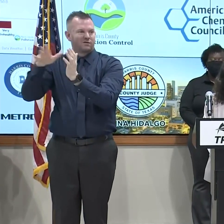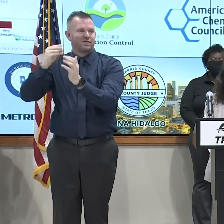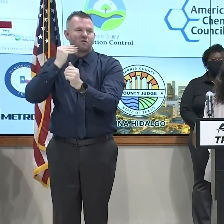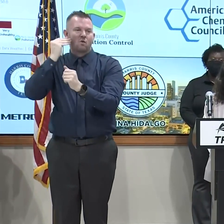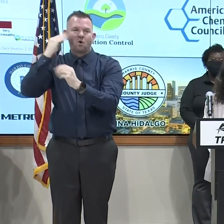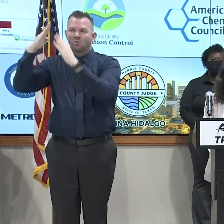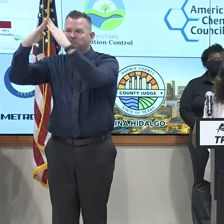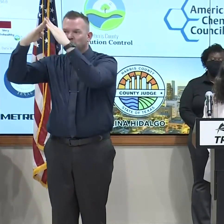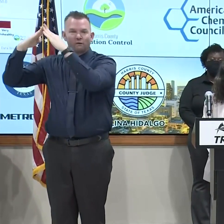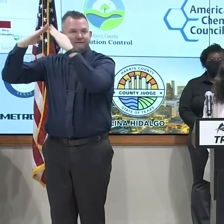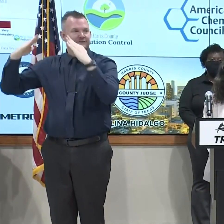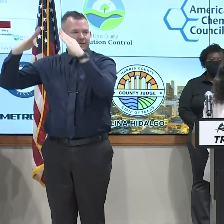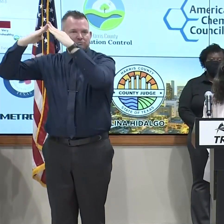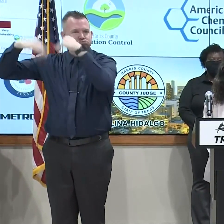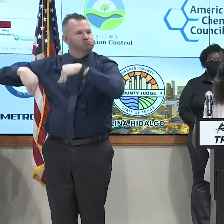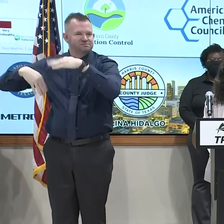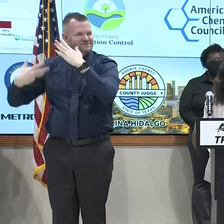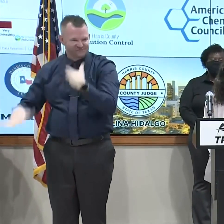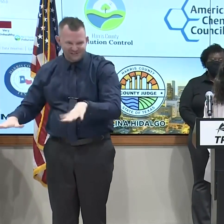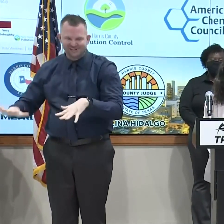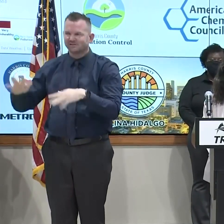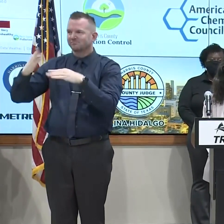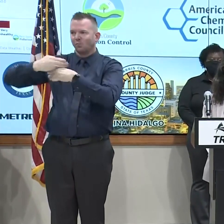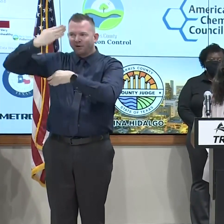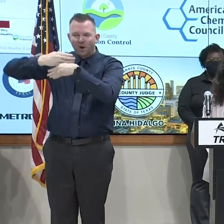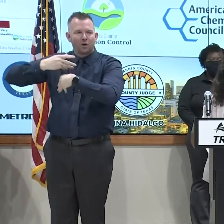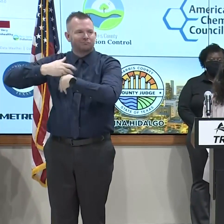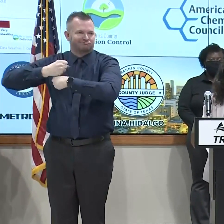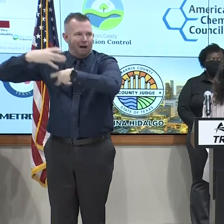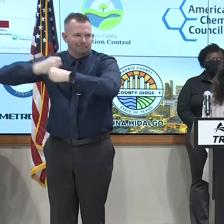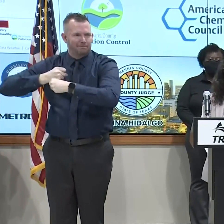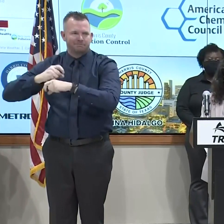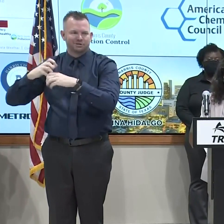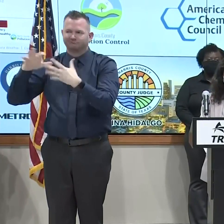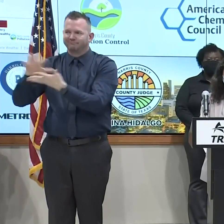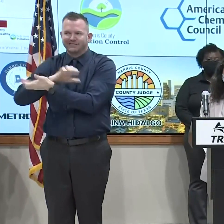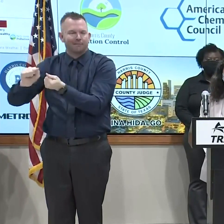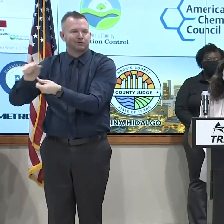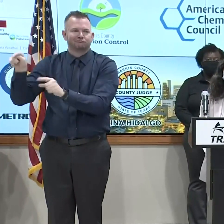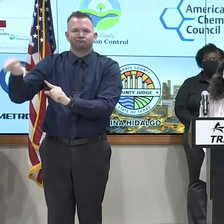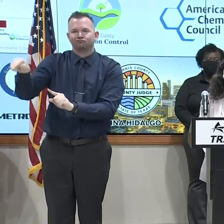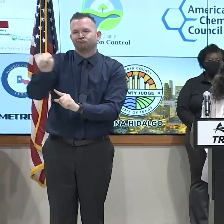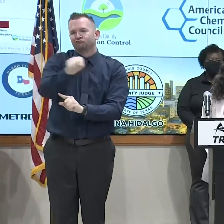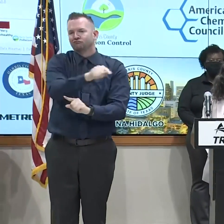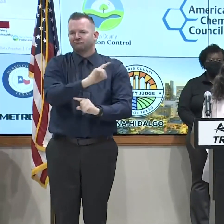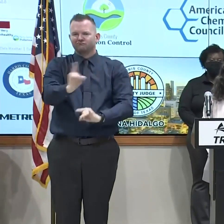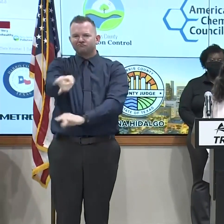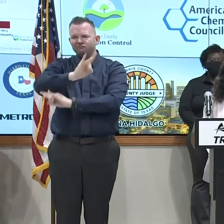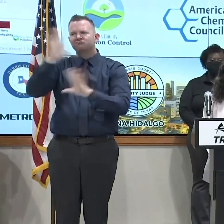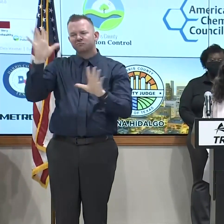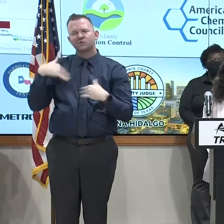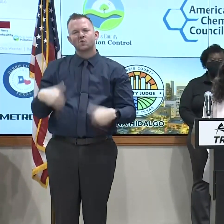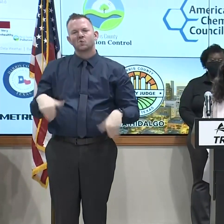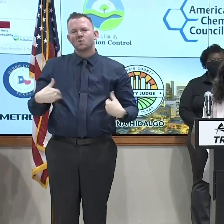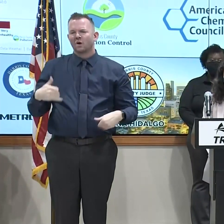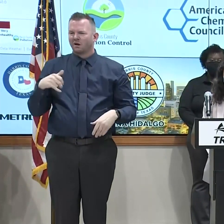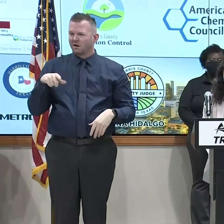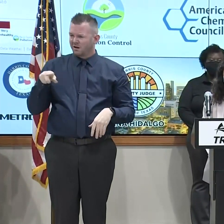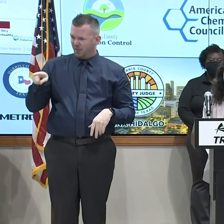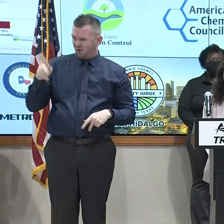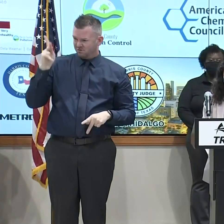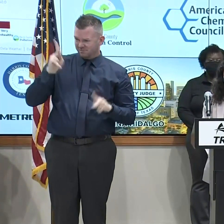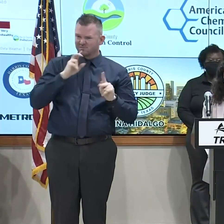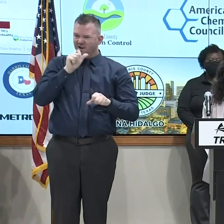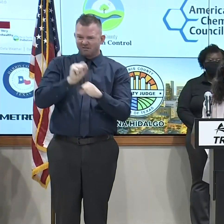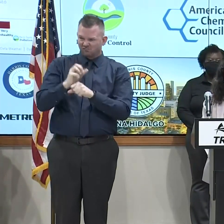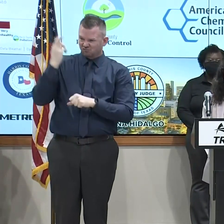shattered. I couldn't help but think what an atrocity it was that these folks didn't realize they